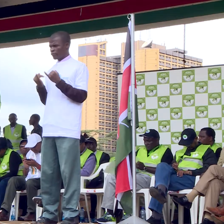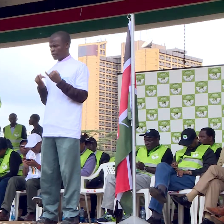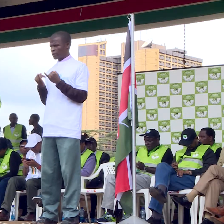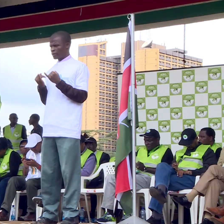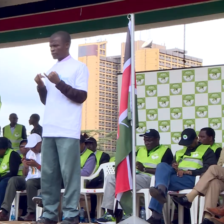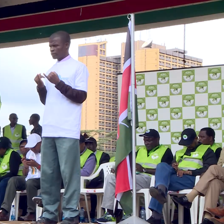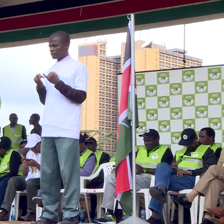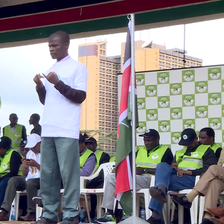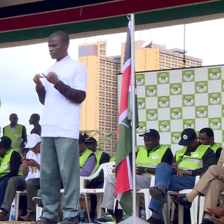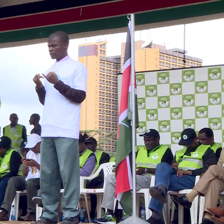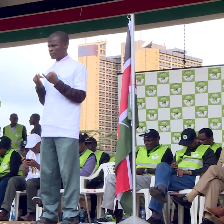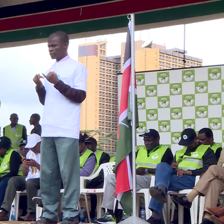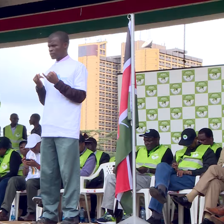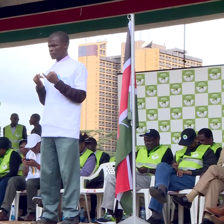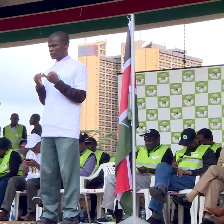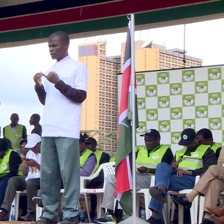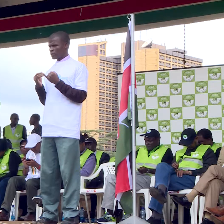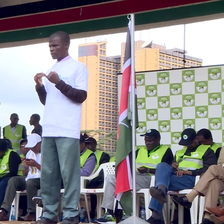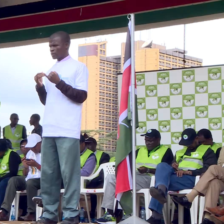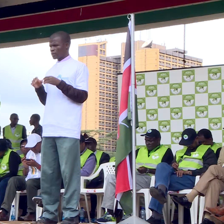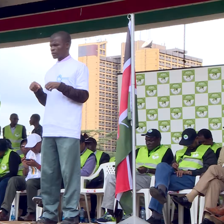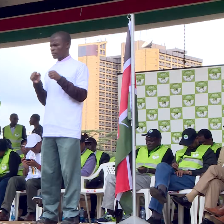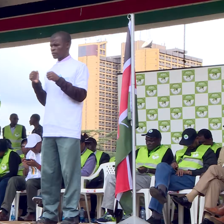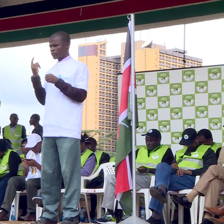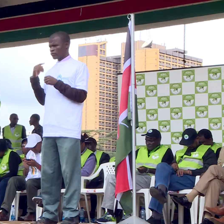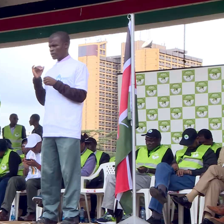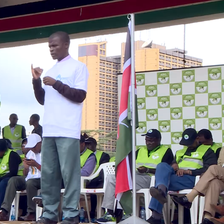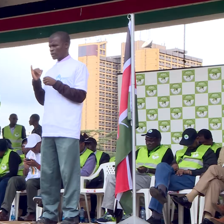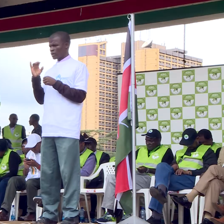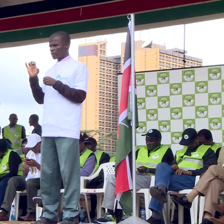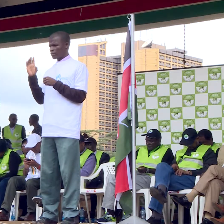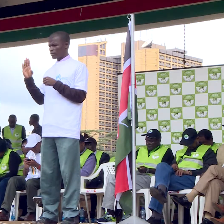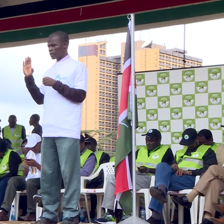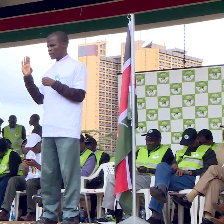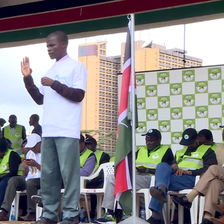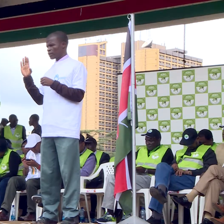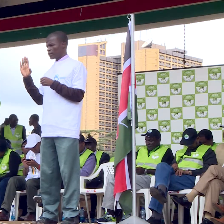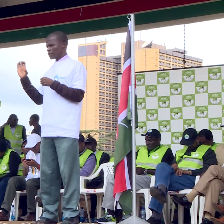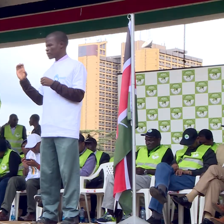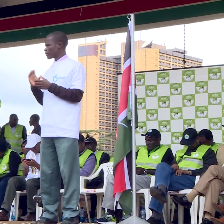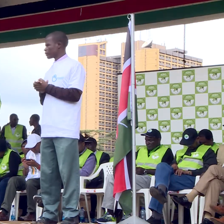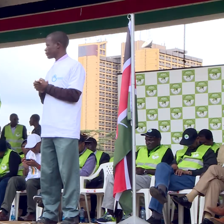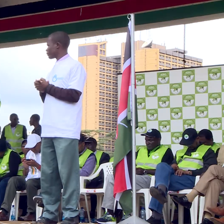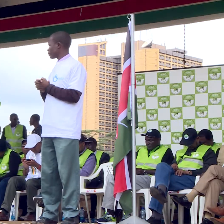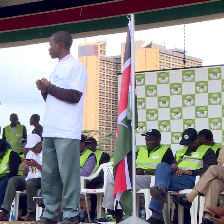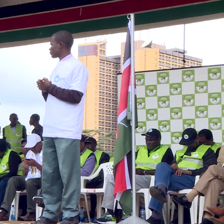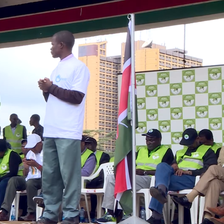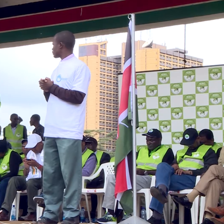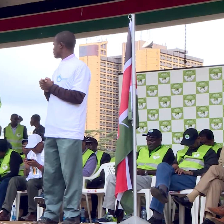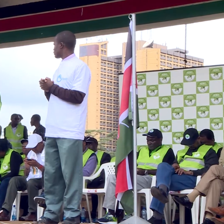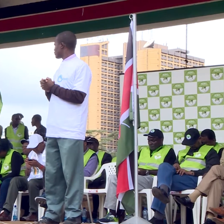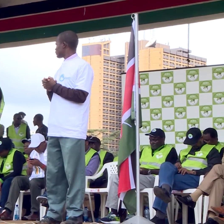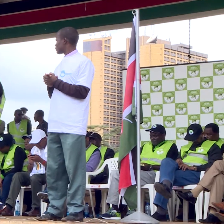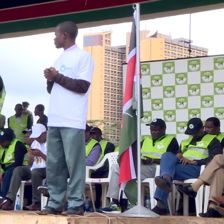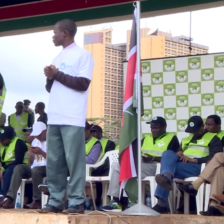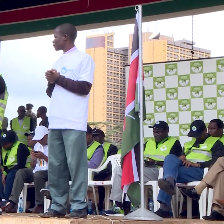who is also our chairman for IEBC, Mr. Wafula Chebukati. As he approaches the dais,